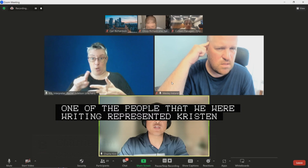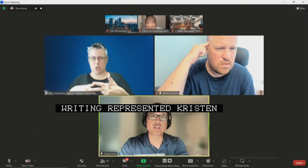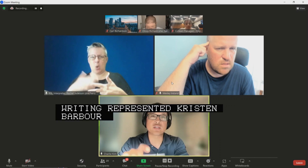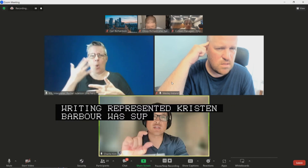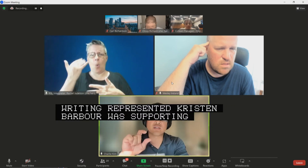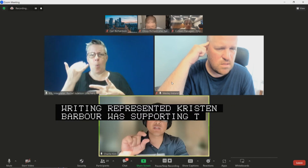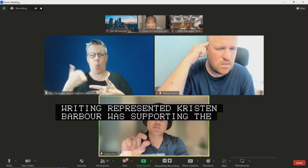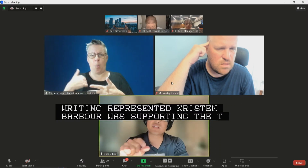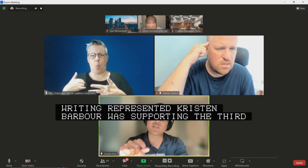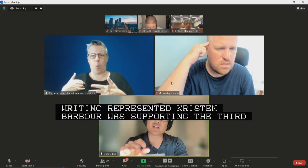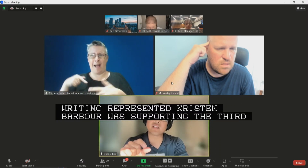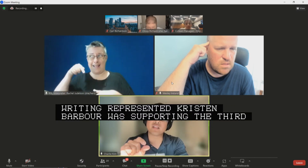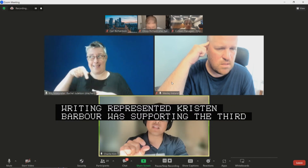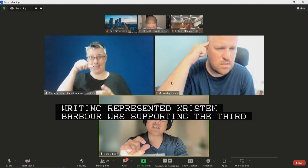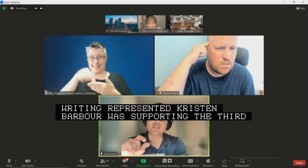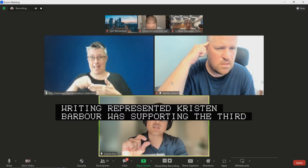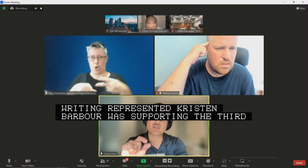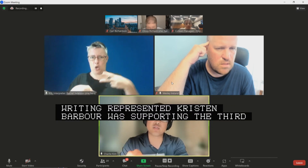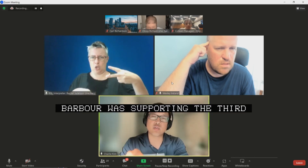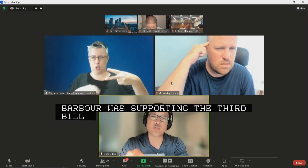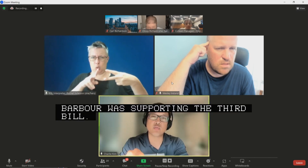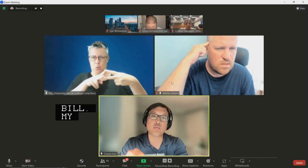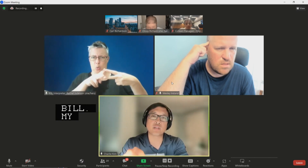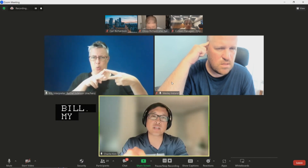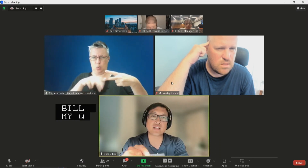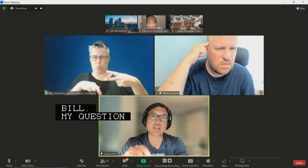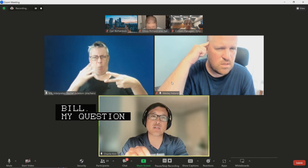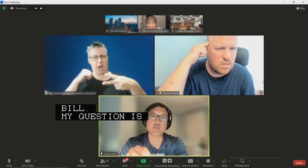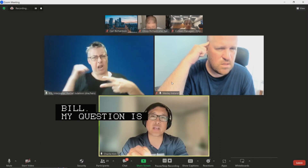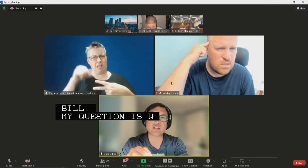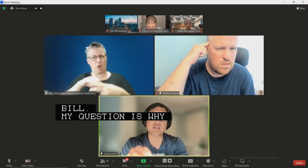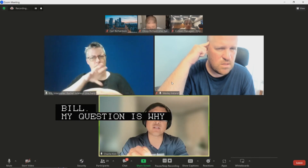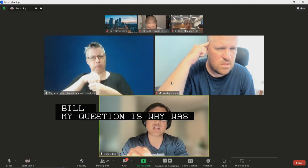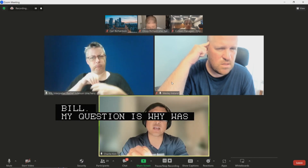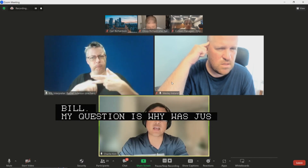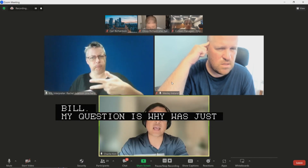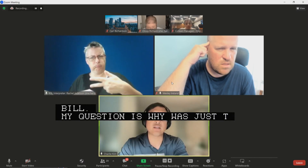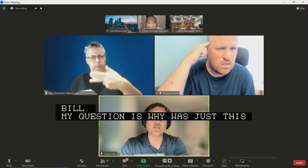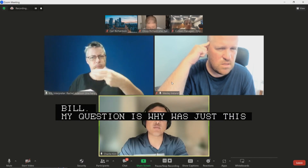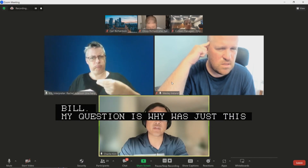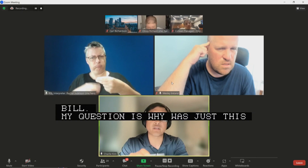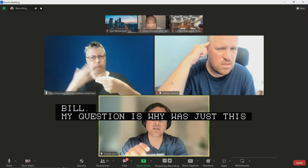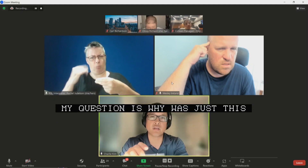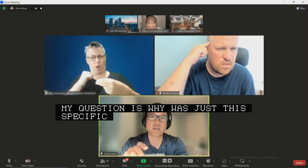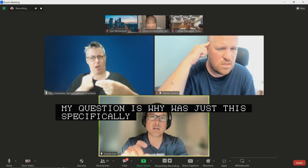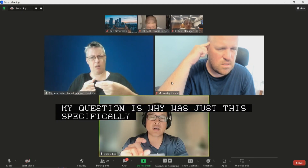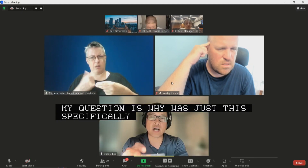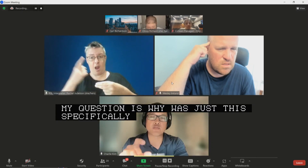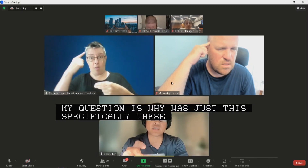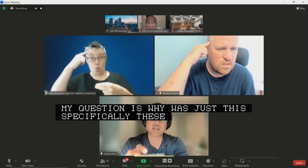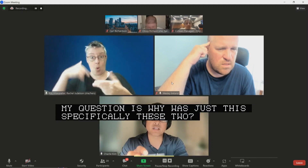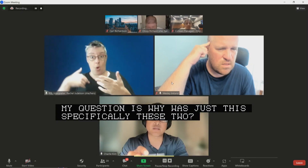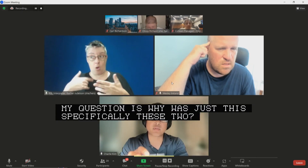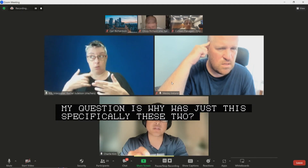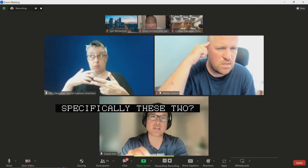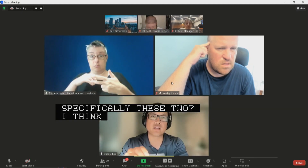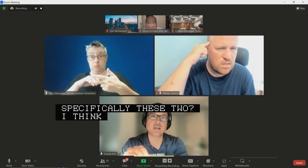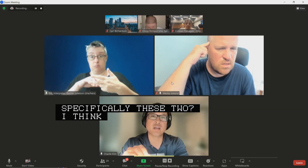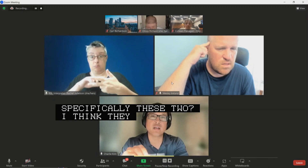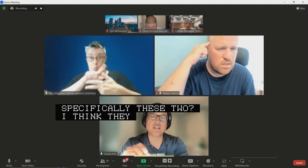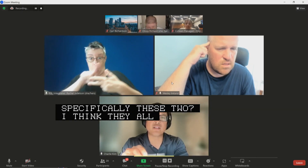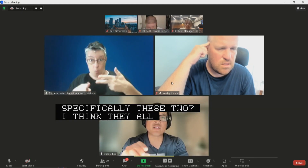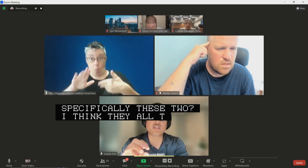why is it just specifically these two? Because I think they all three had to do with housing and